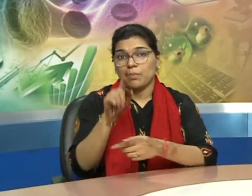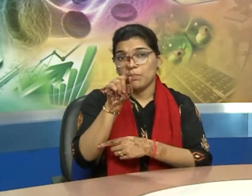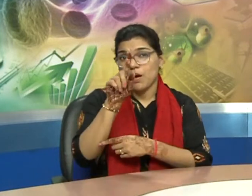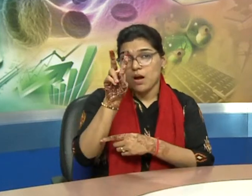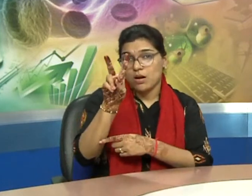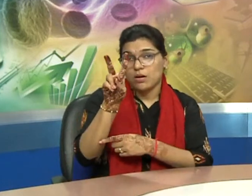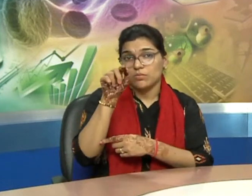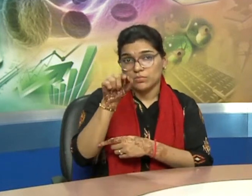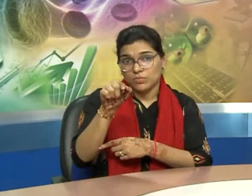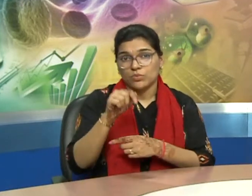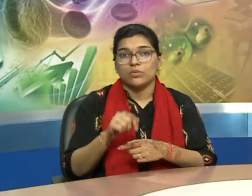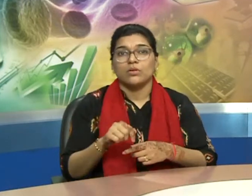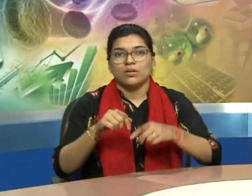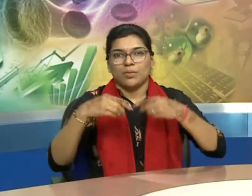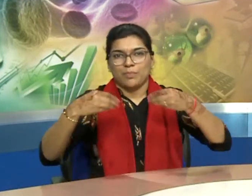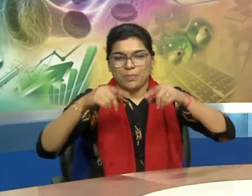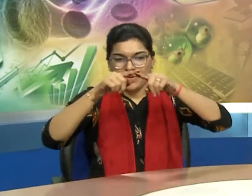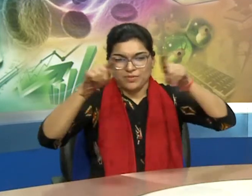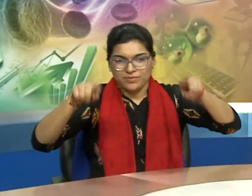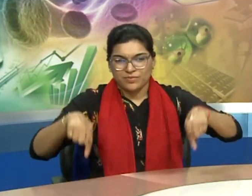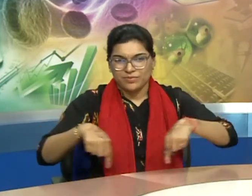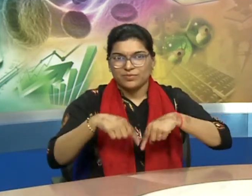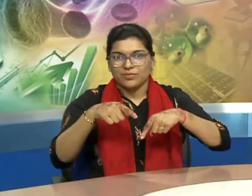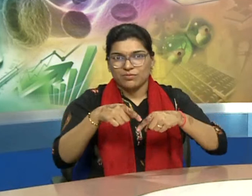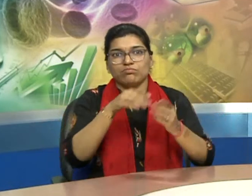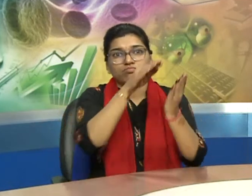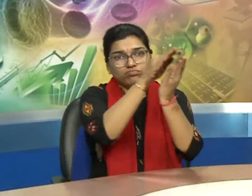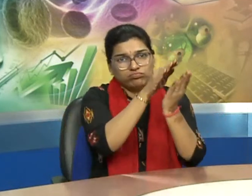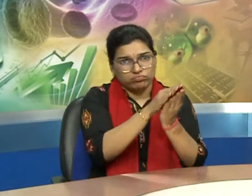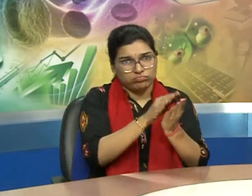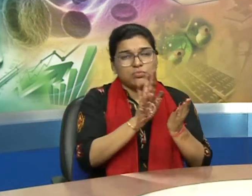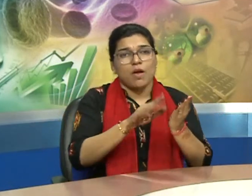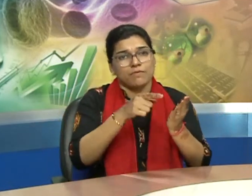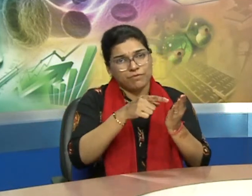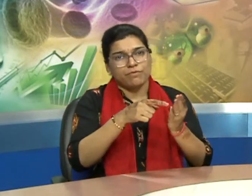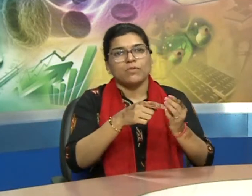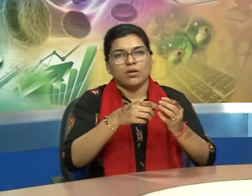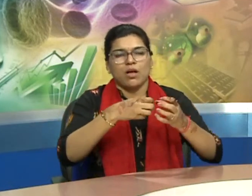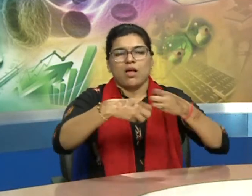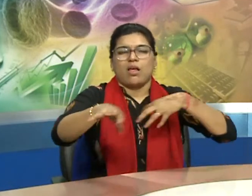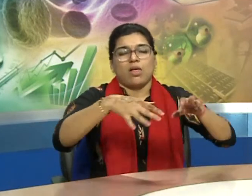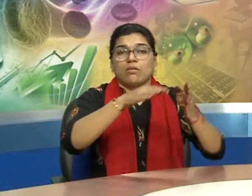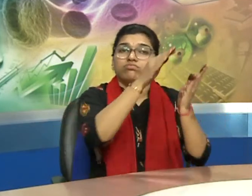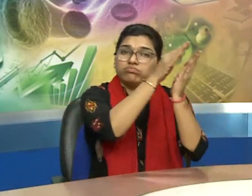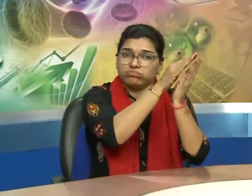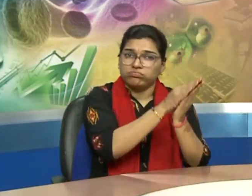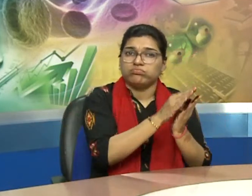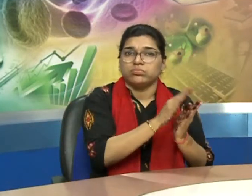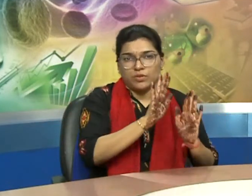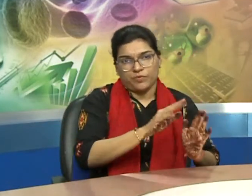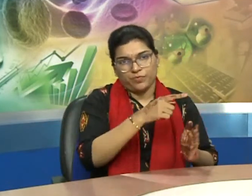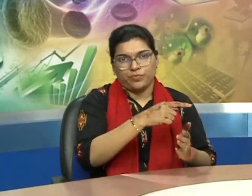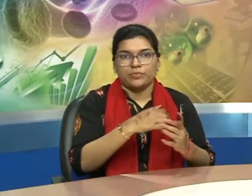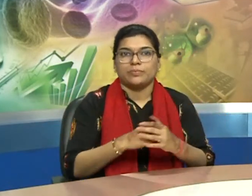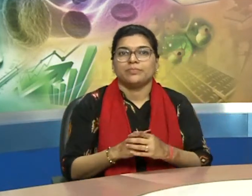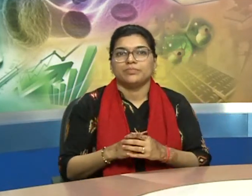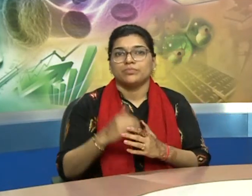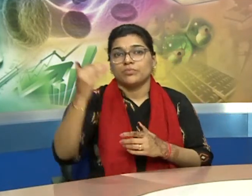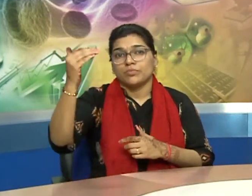The 12th point explains about the reservation of